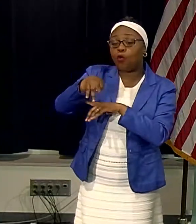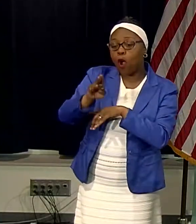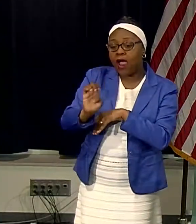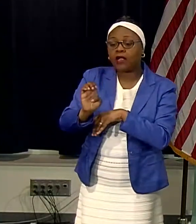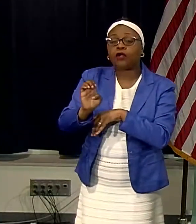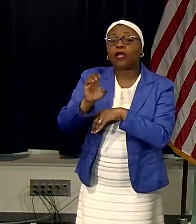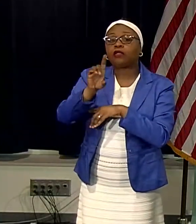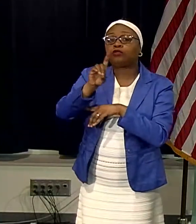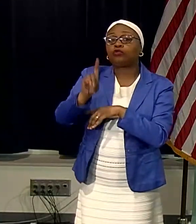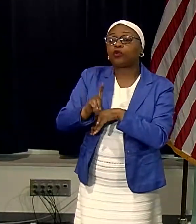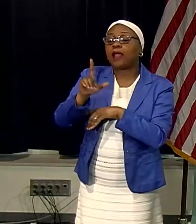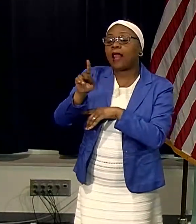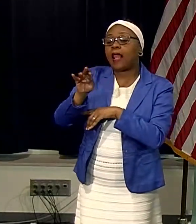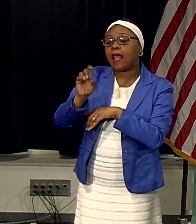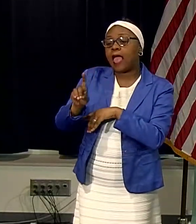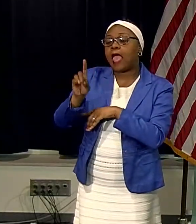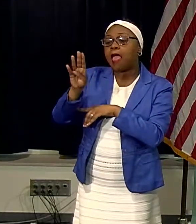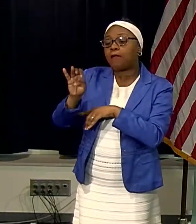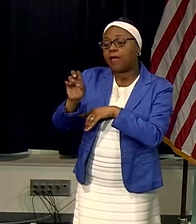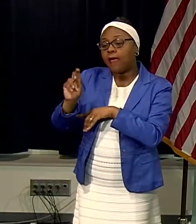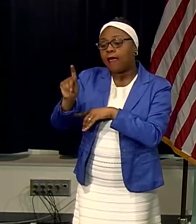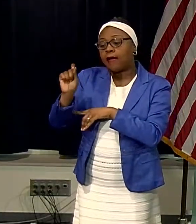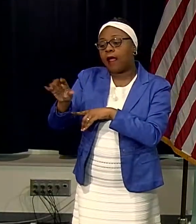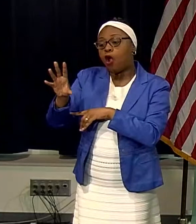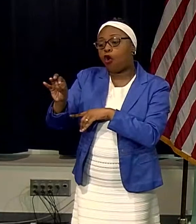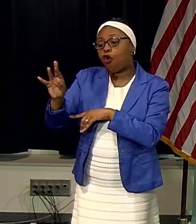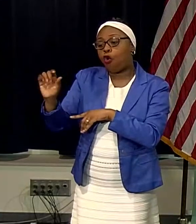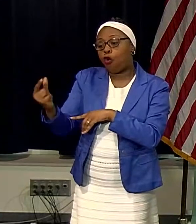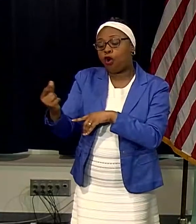inquire@detroitlandbank.org, or you can give us a call at